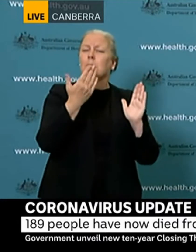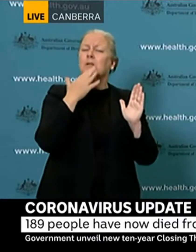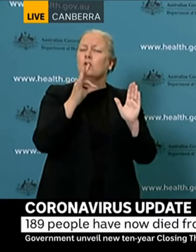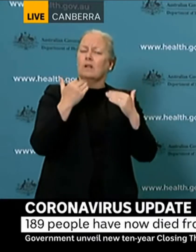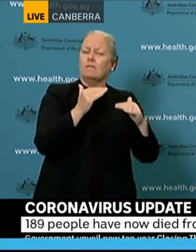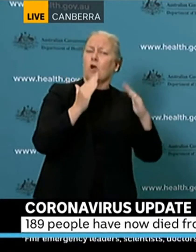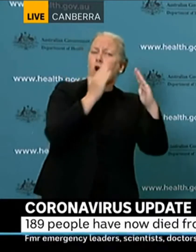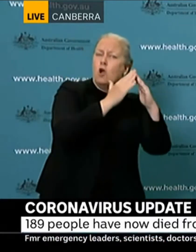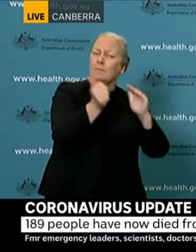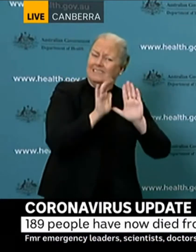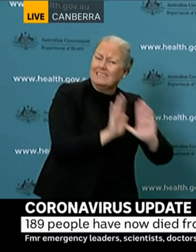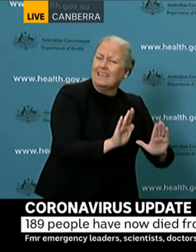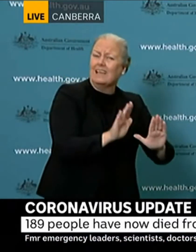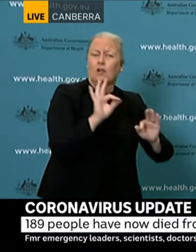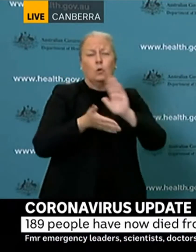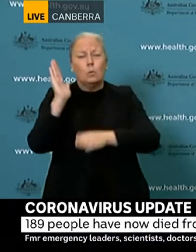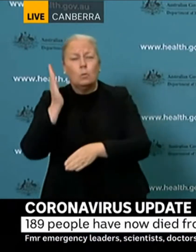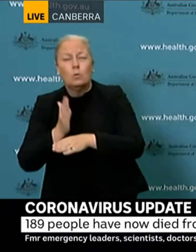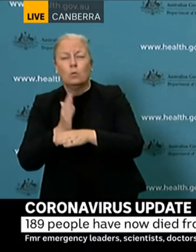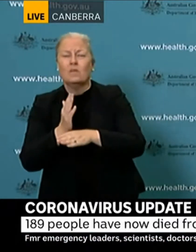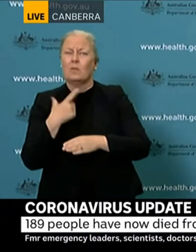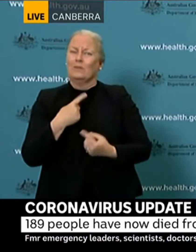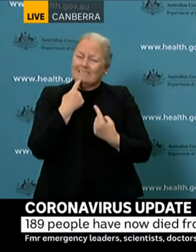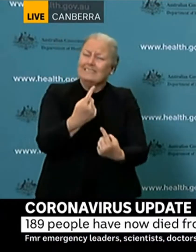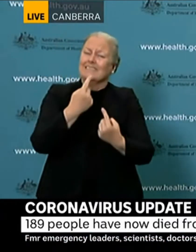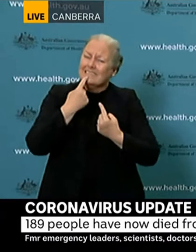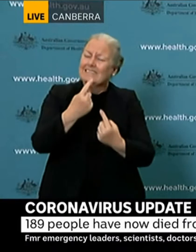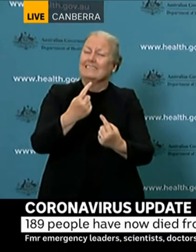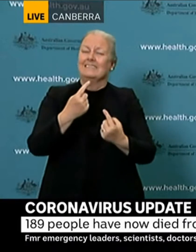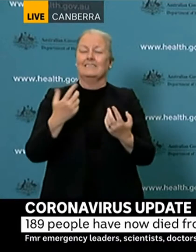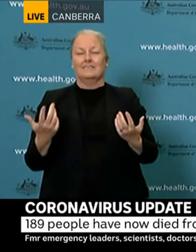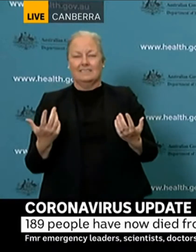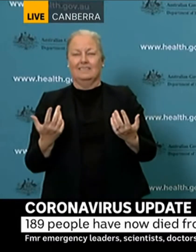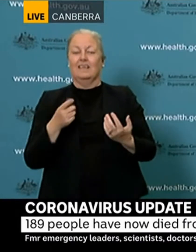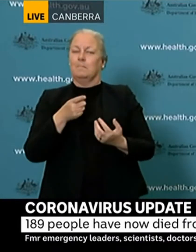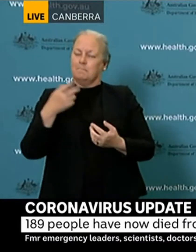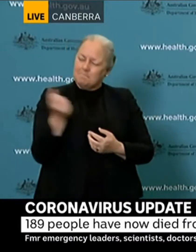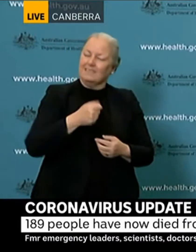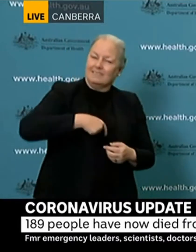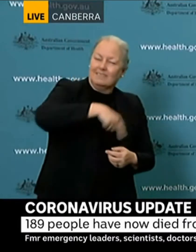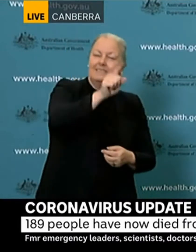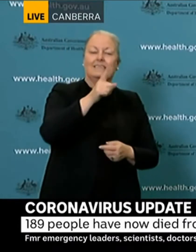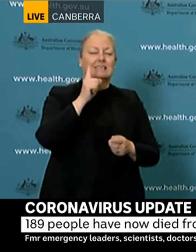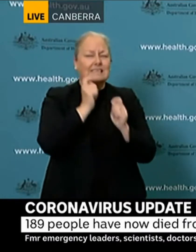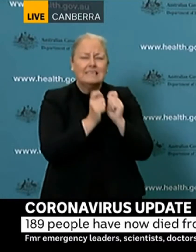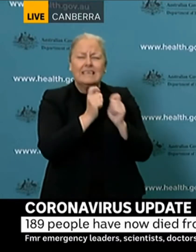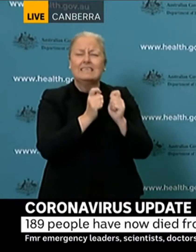home unless they are going to, and we really stress, importantly, get tested for this virus. And